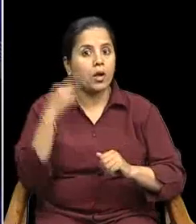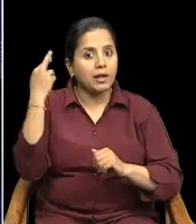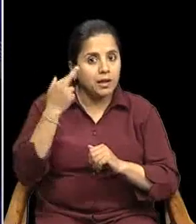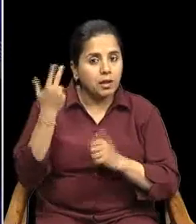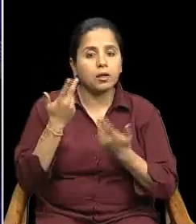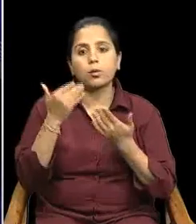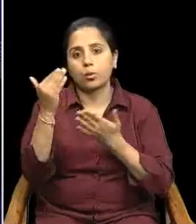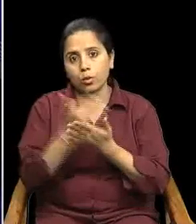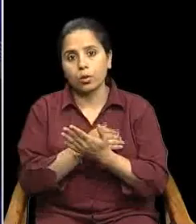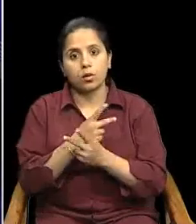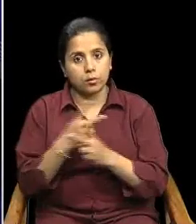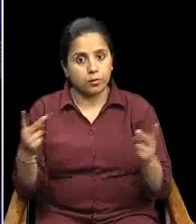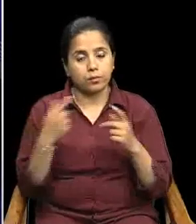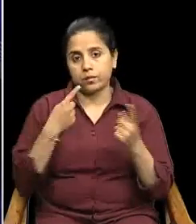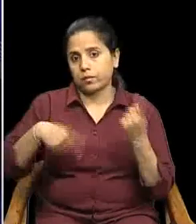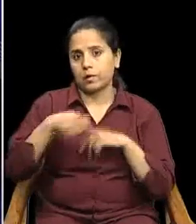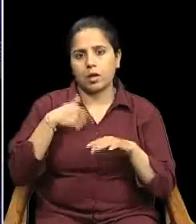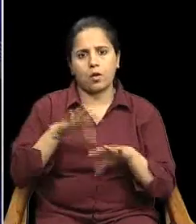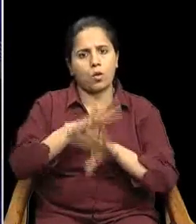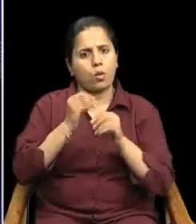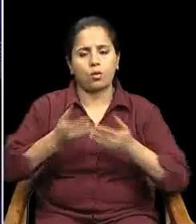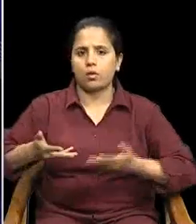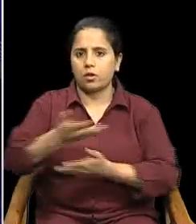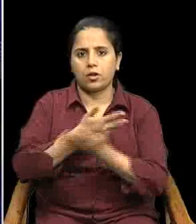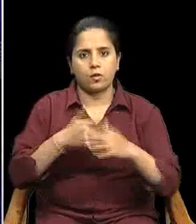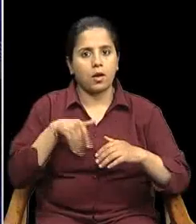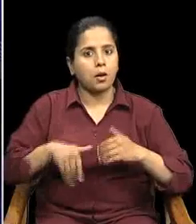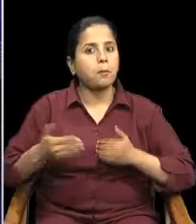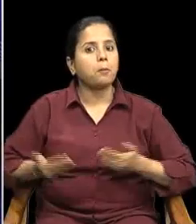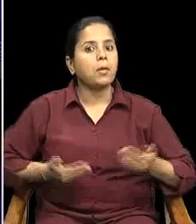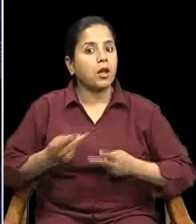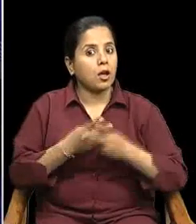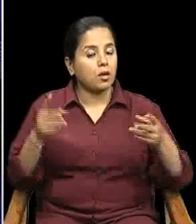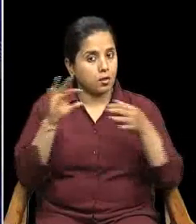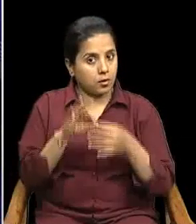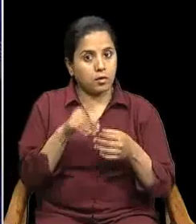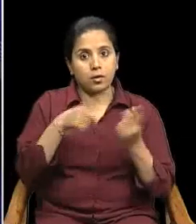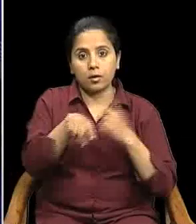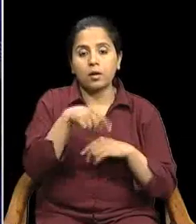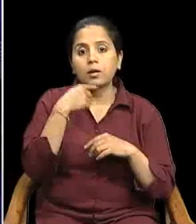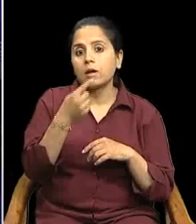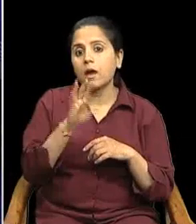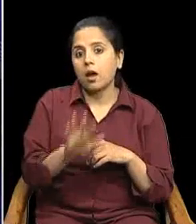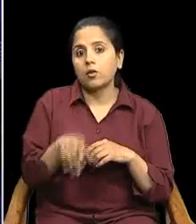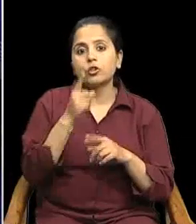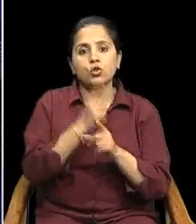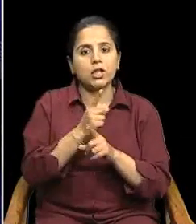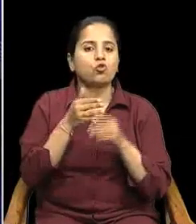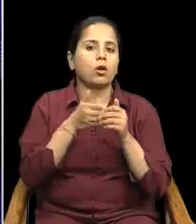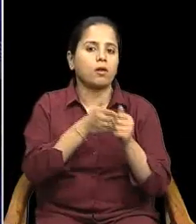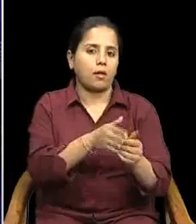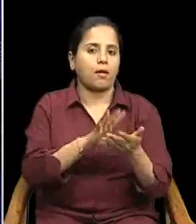program. So, we have already discussed the behaviorism in which it is called as a teacher-led